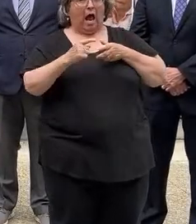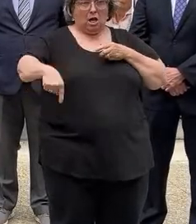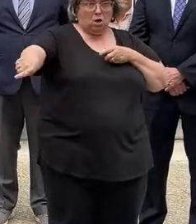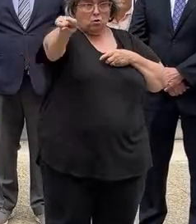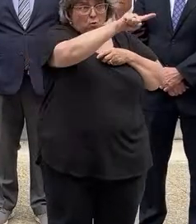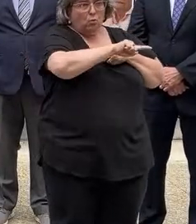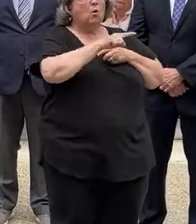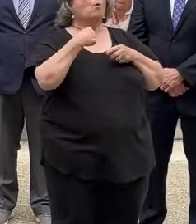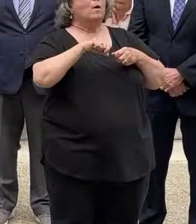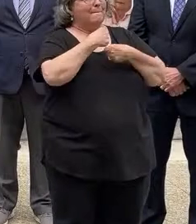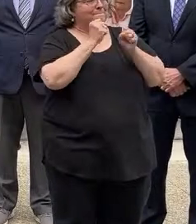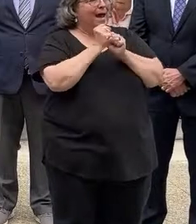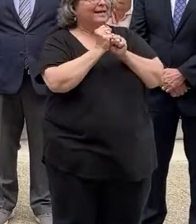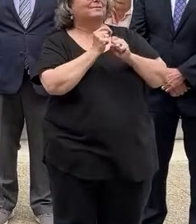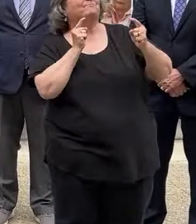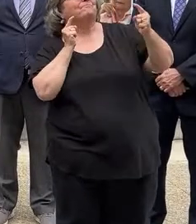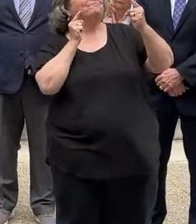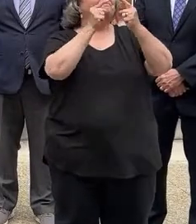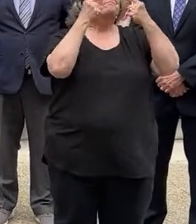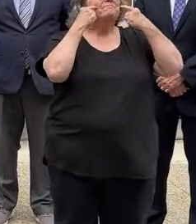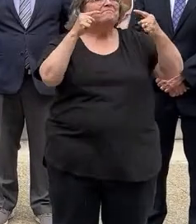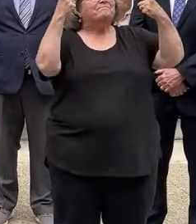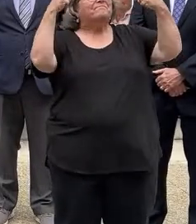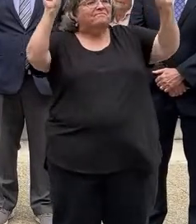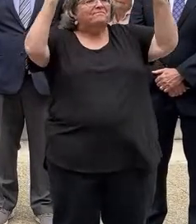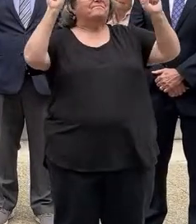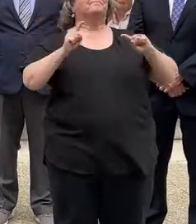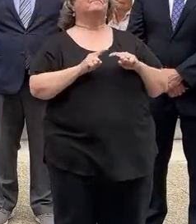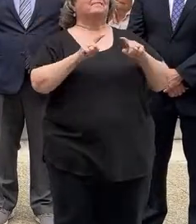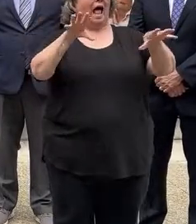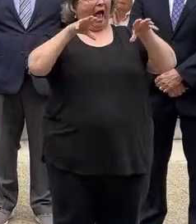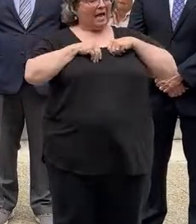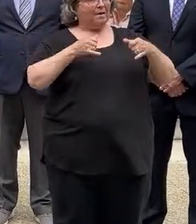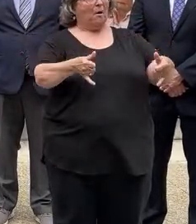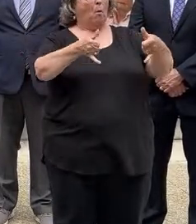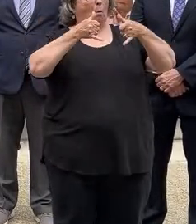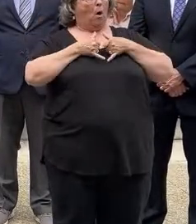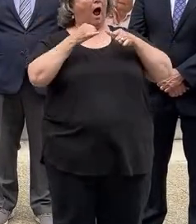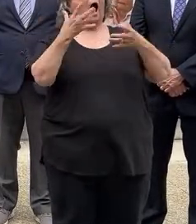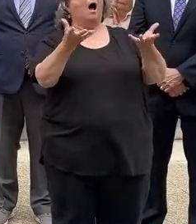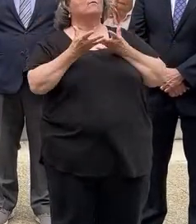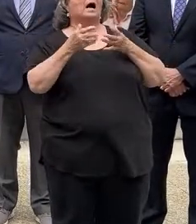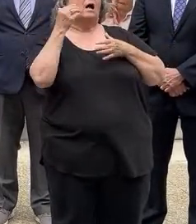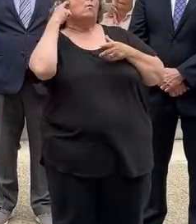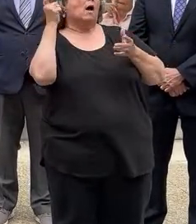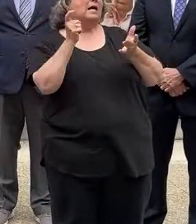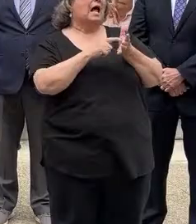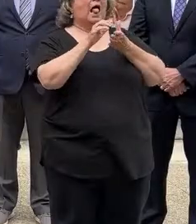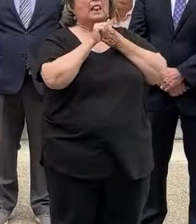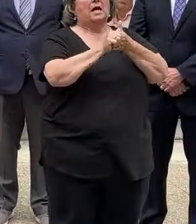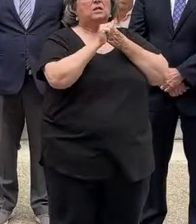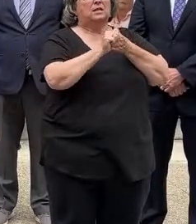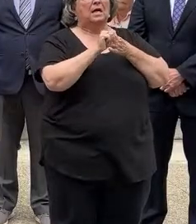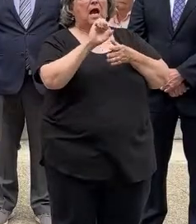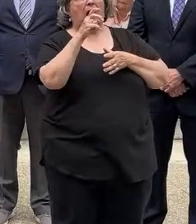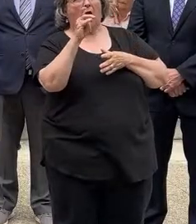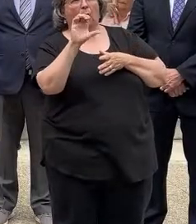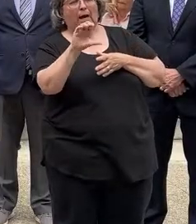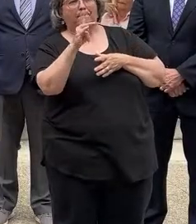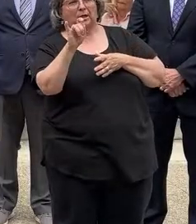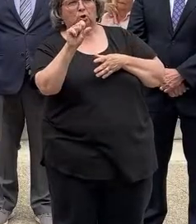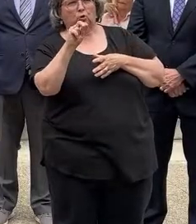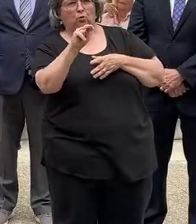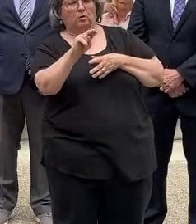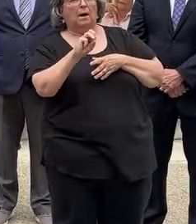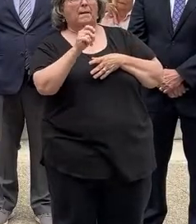you, we're making great strides in achieving that goal. In accepting this award, I also want to acknowledge the leadership of Eric Mattoon,